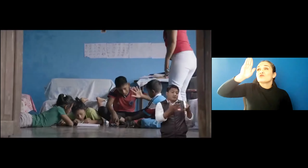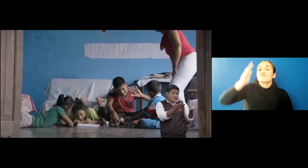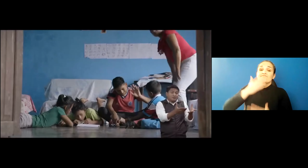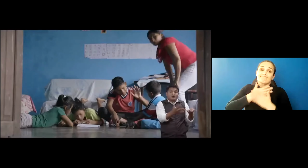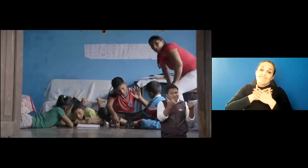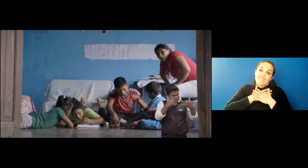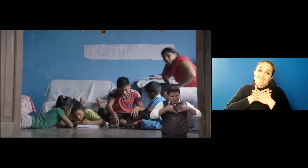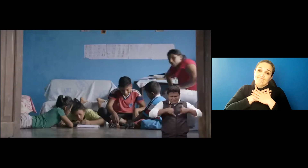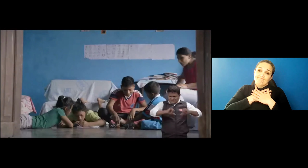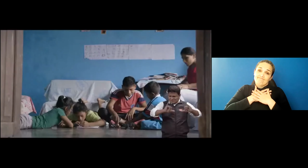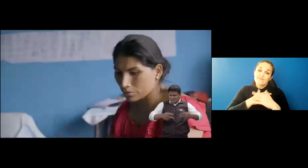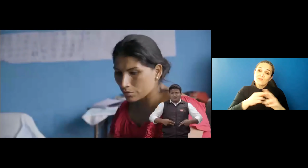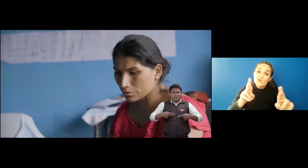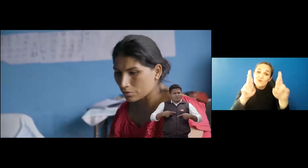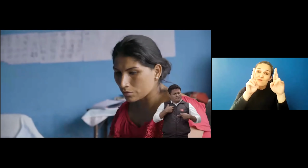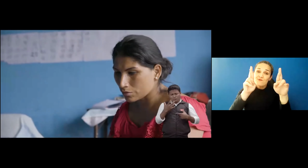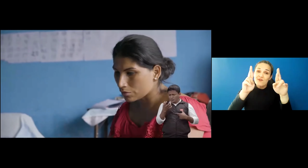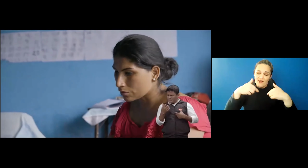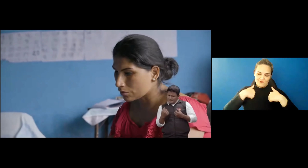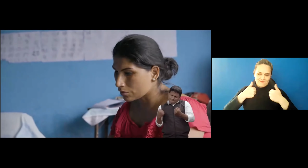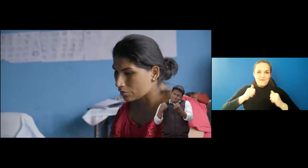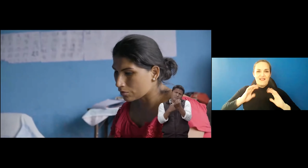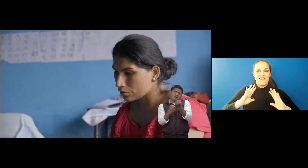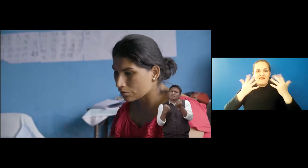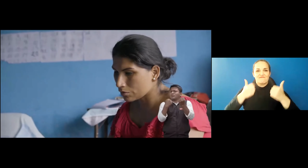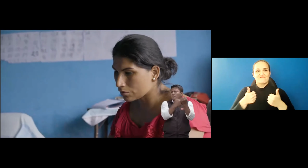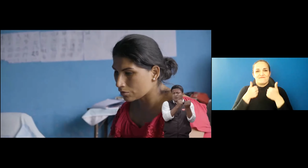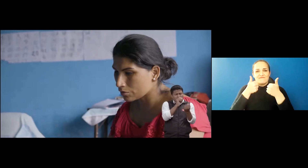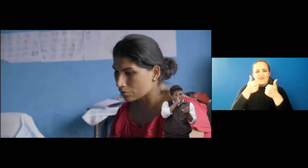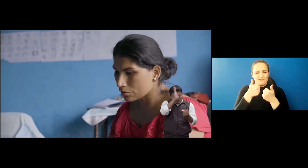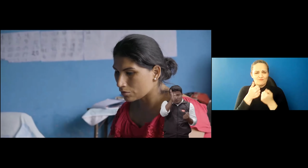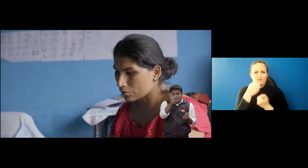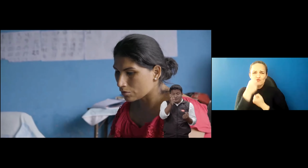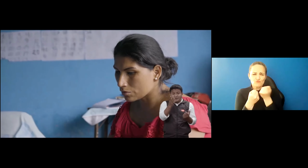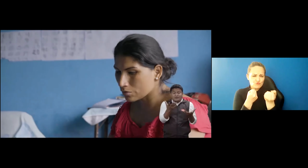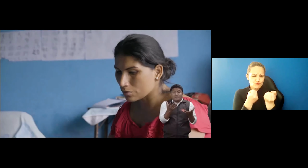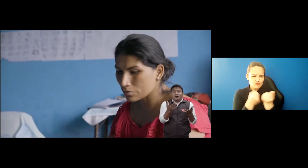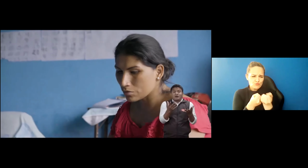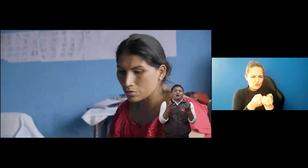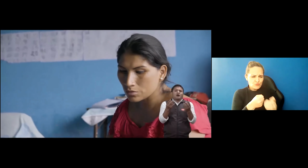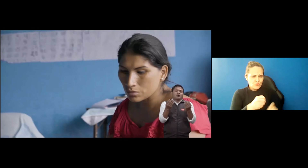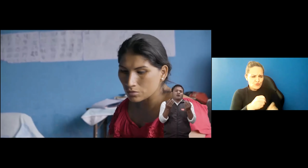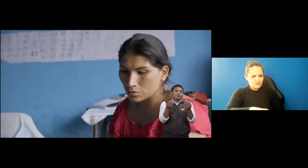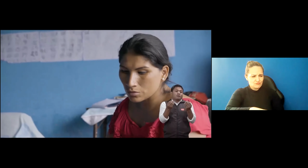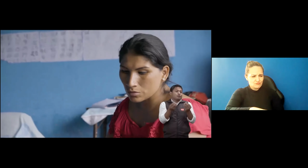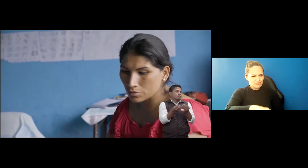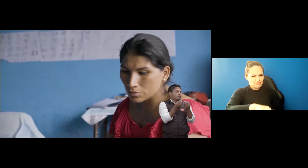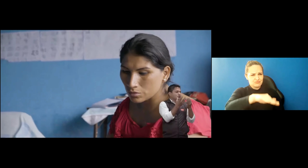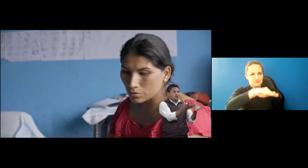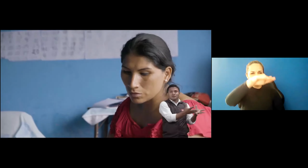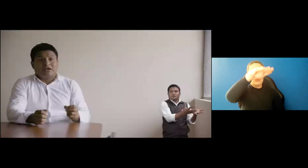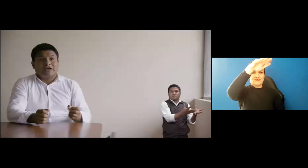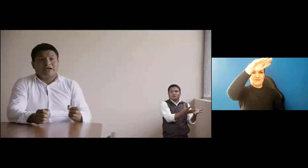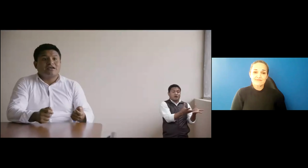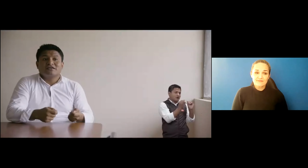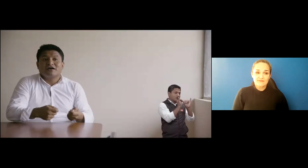God allows me to have a life, and I want to support my children as much as I